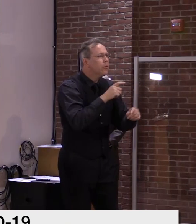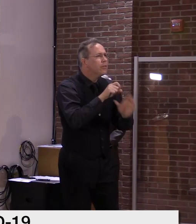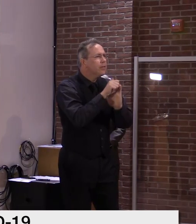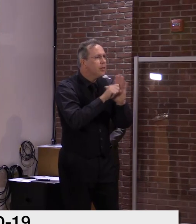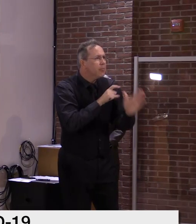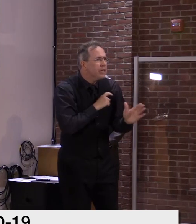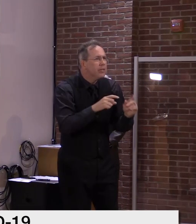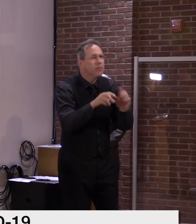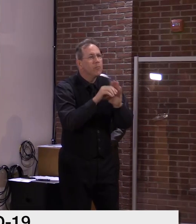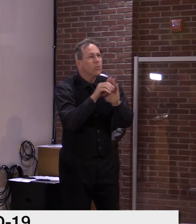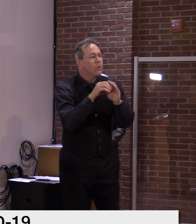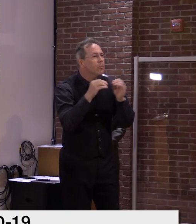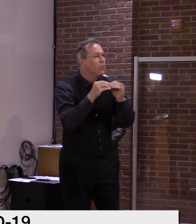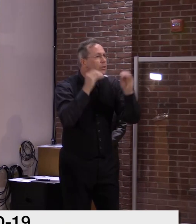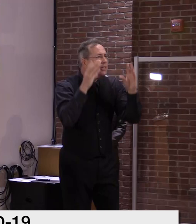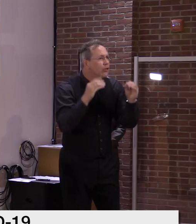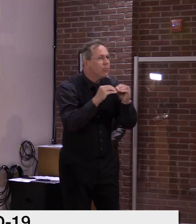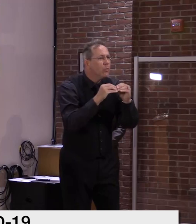well.